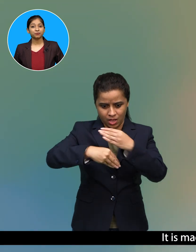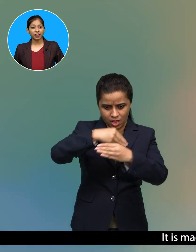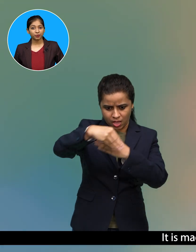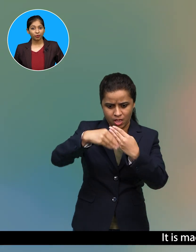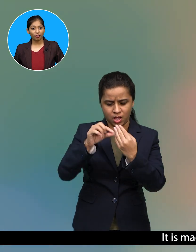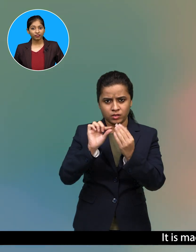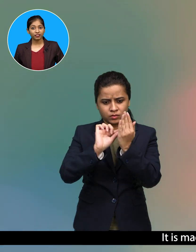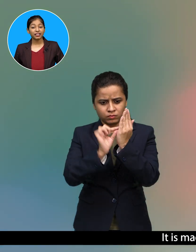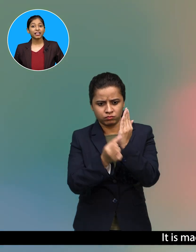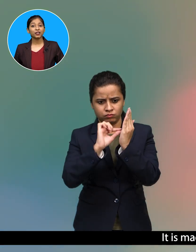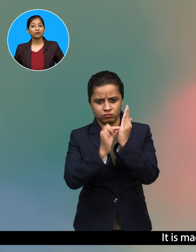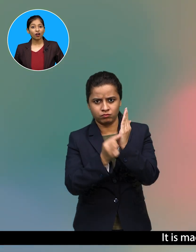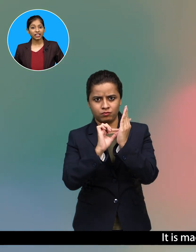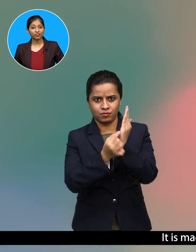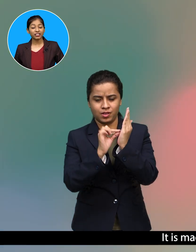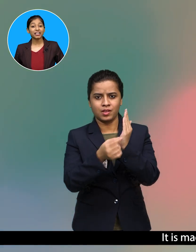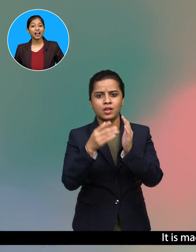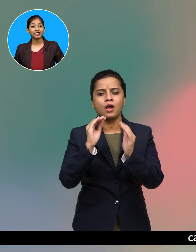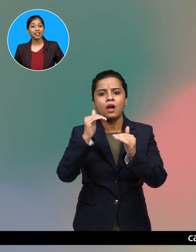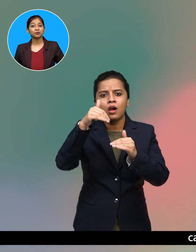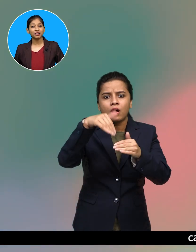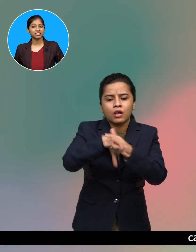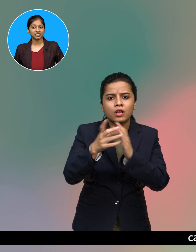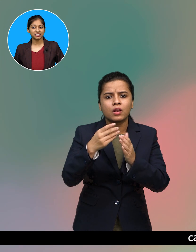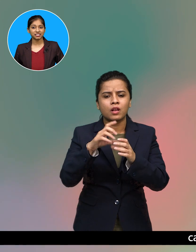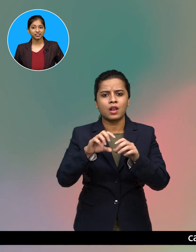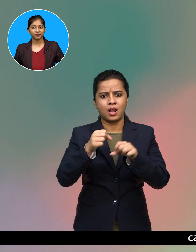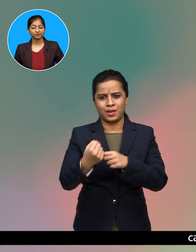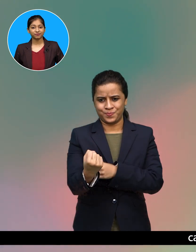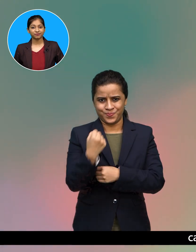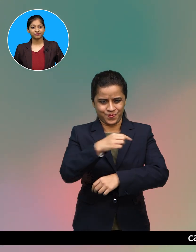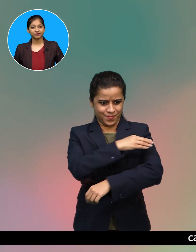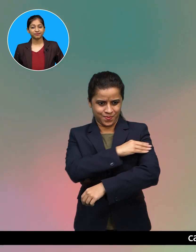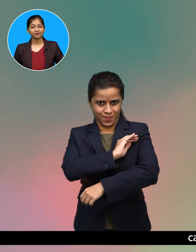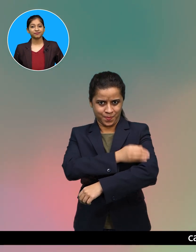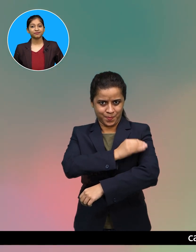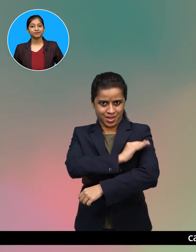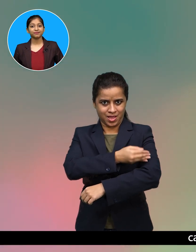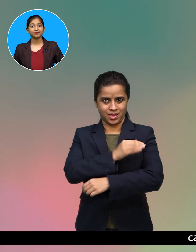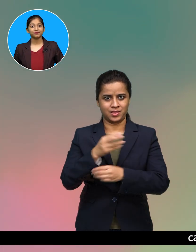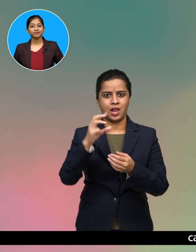It is made up of involuntary cardiac muscles.